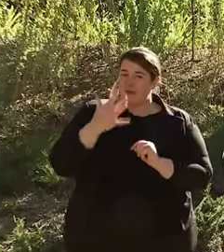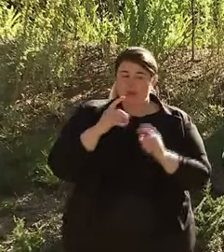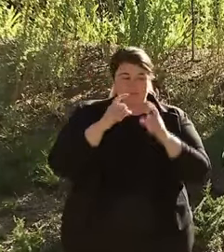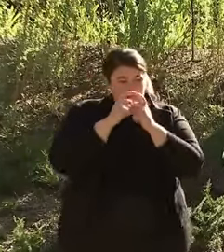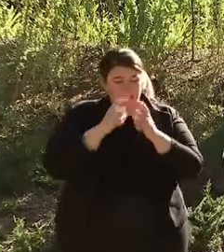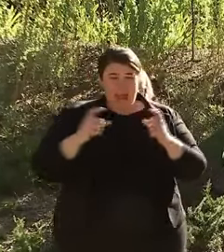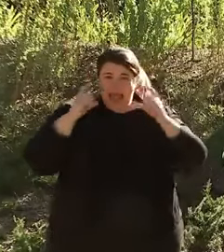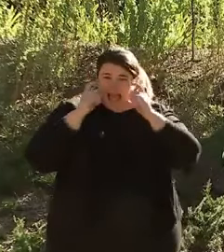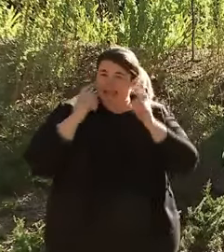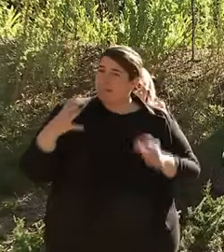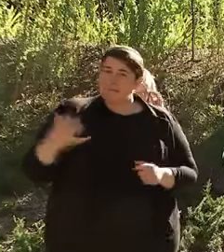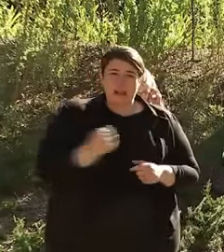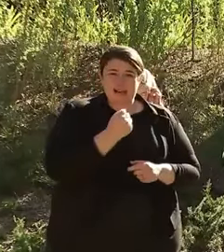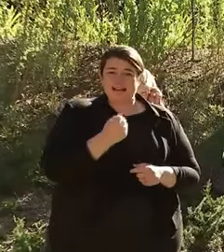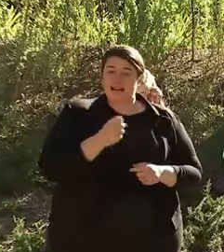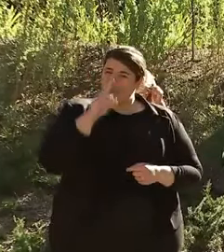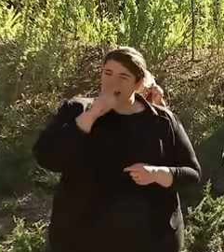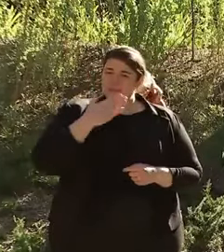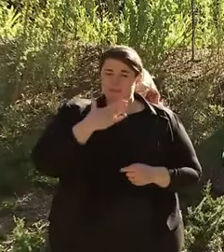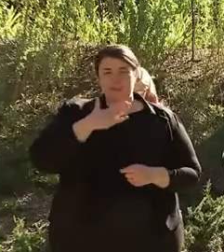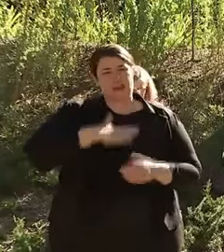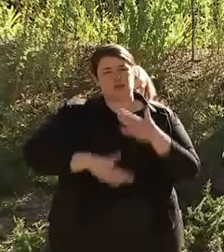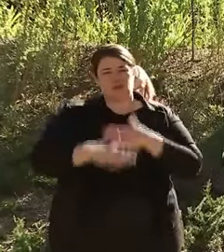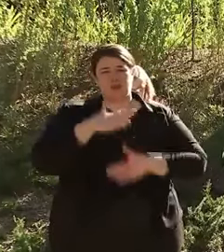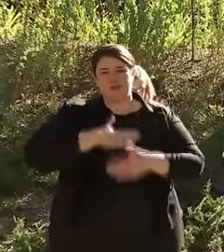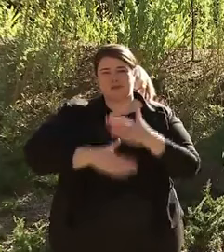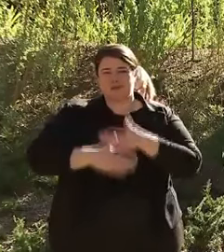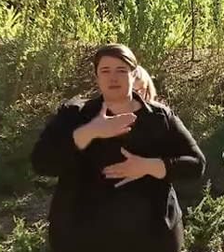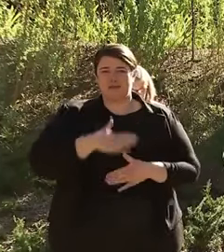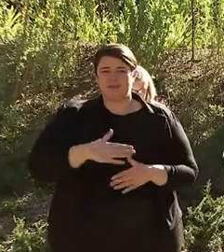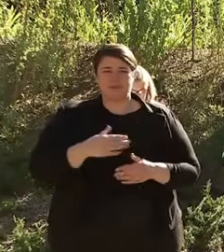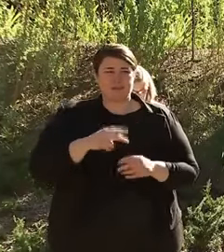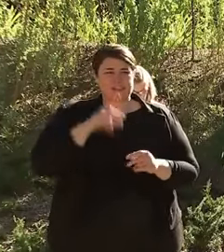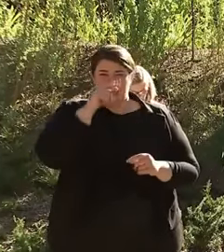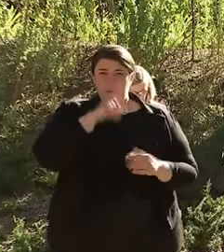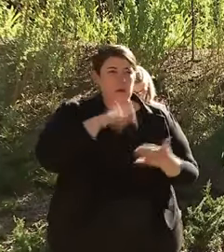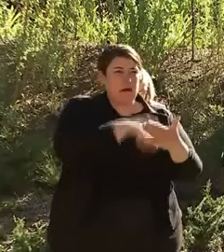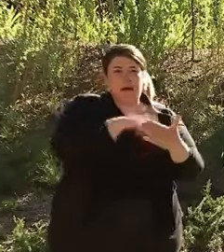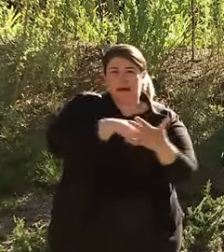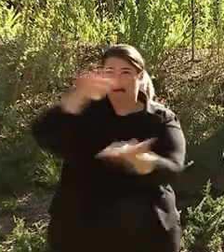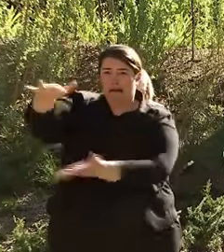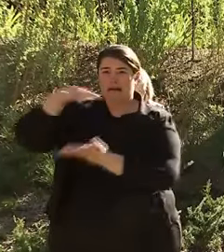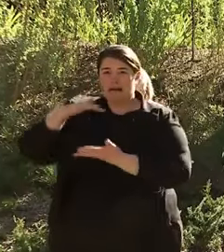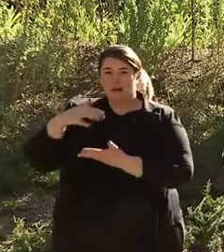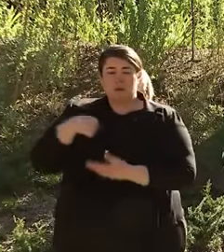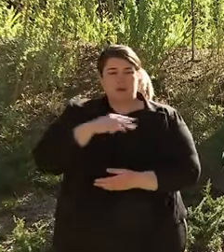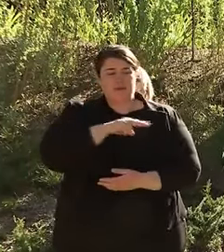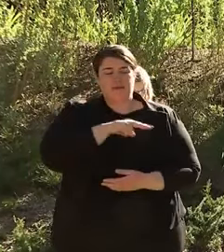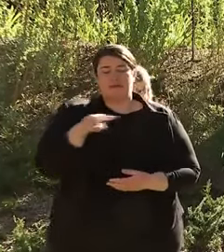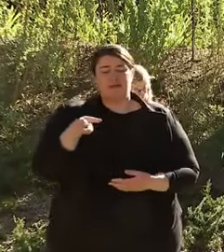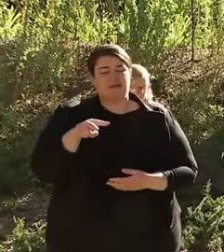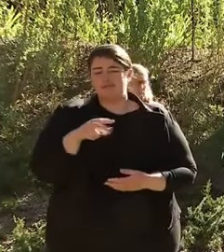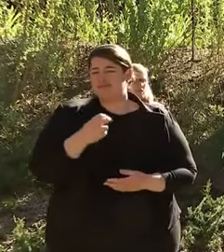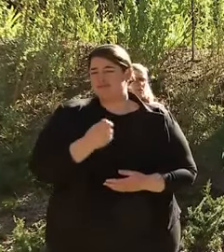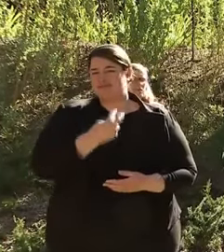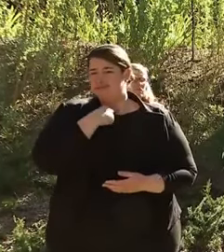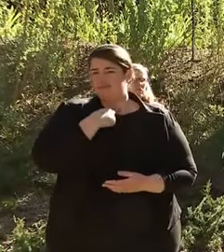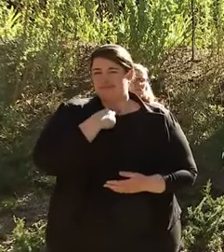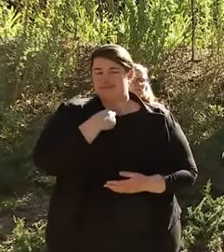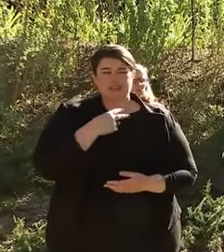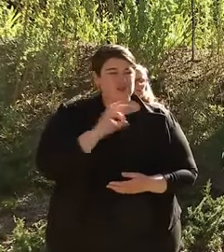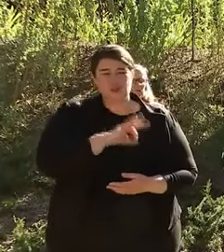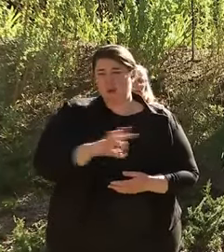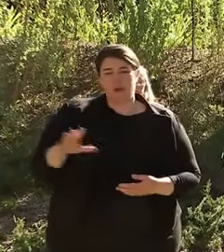on, and they need people to be patient. And of course, when we look at some of this panic buying, again, we just all shake our heads. It's simply not